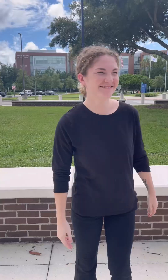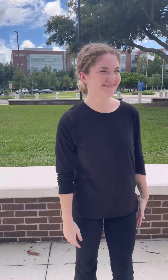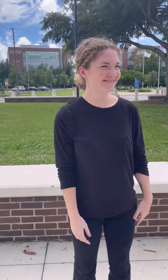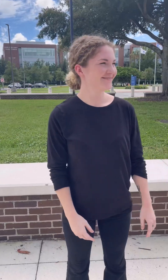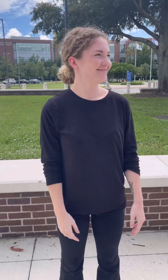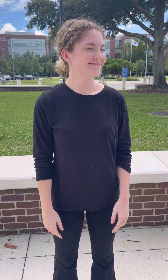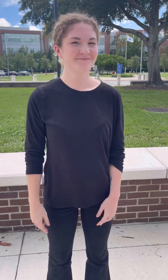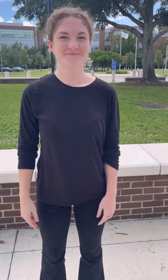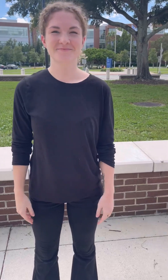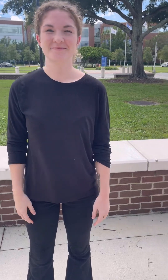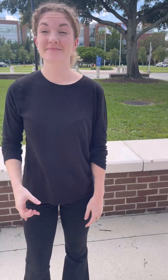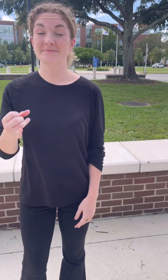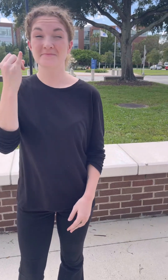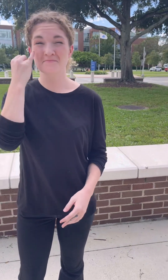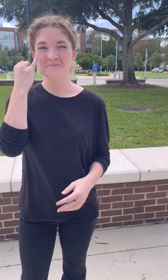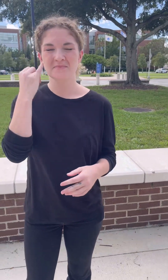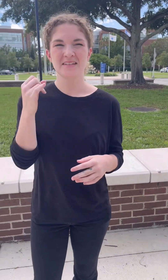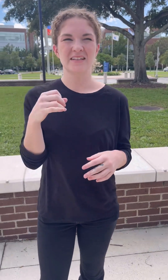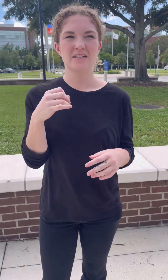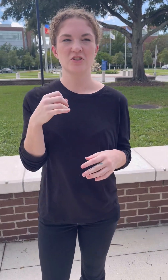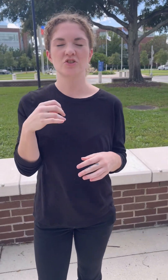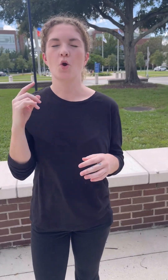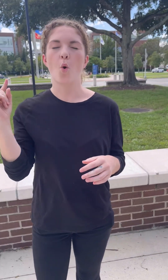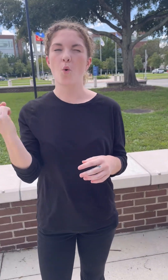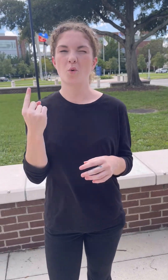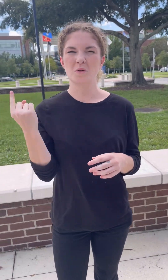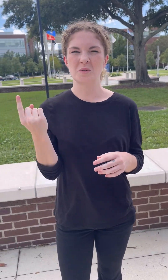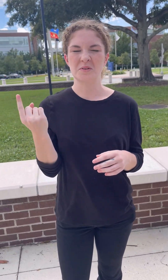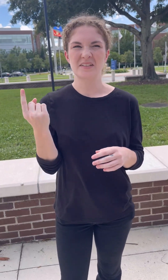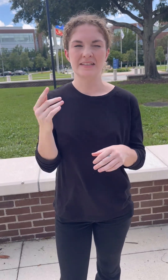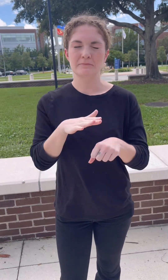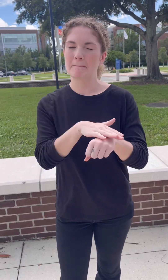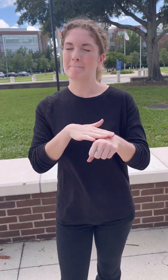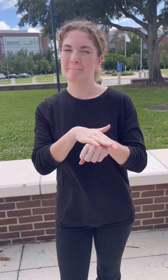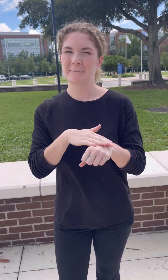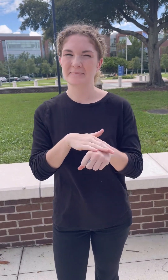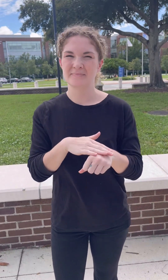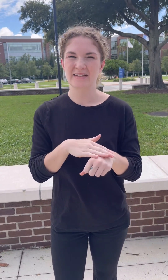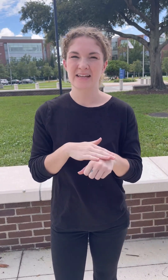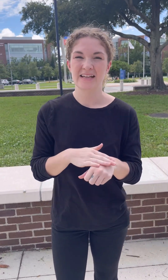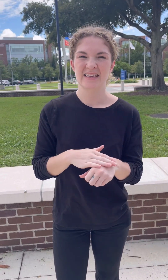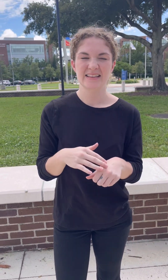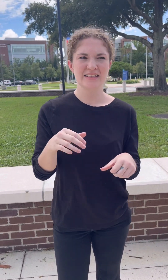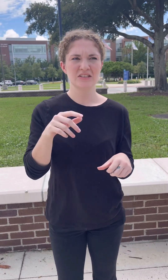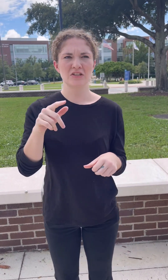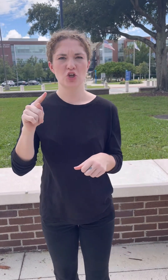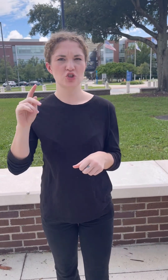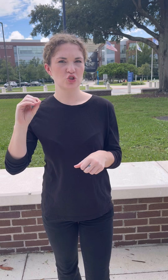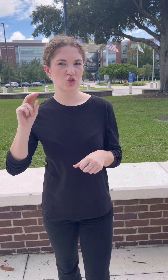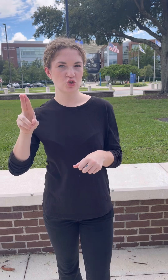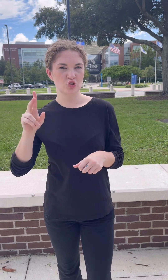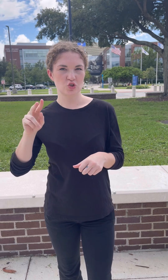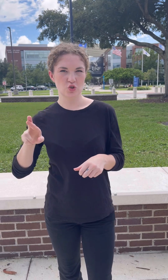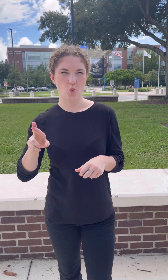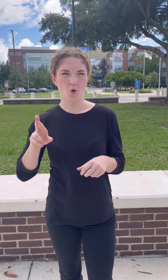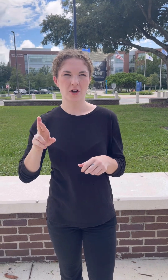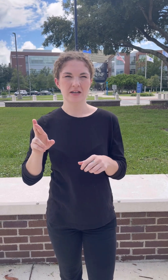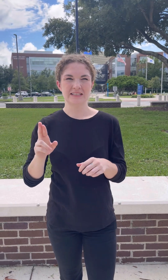Just a few housekeeping things. This tour is going to be 2 hours long. I promise to try my best to keep us in the shade and to give y'all as